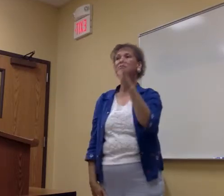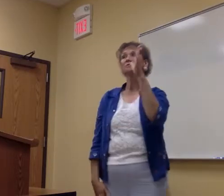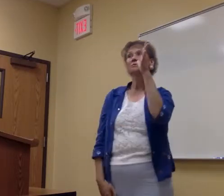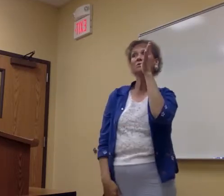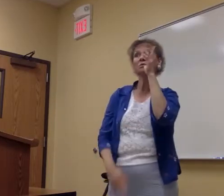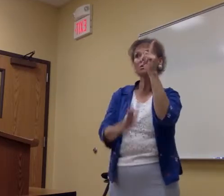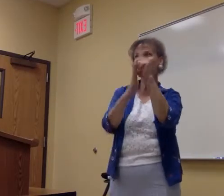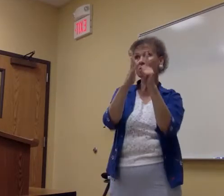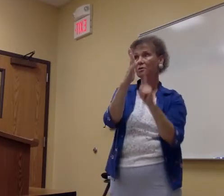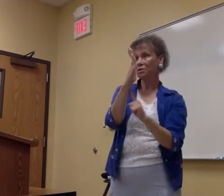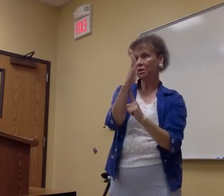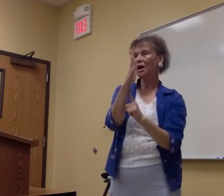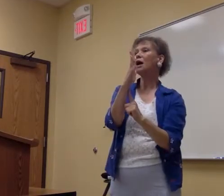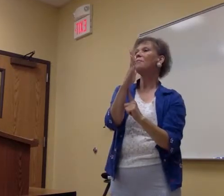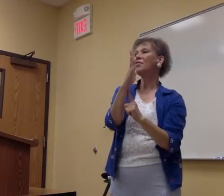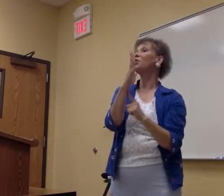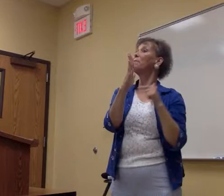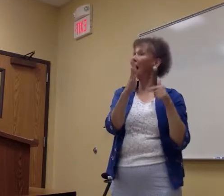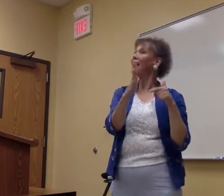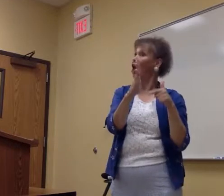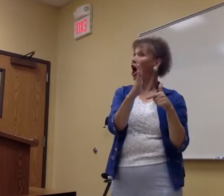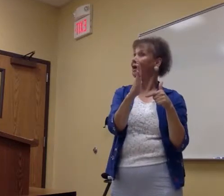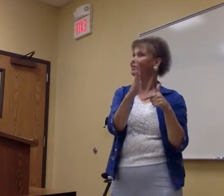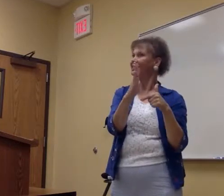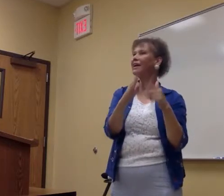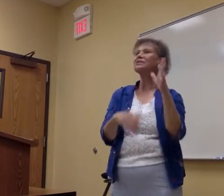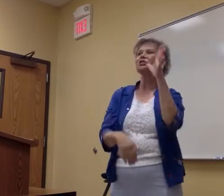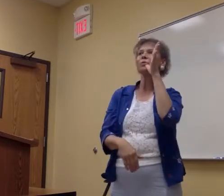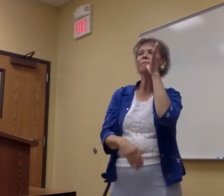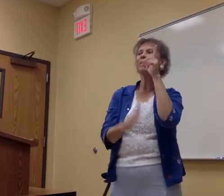A mother by law. All right, so mother-in-law.